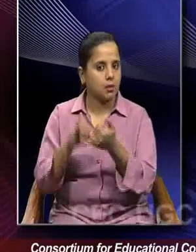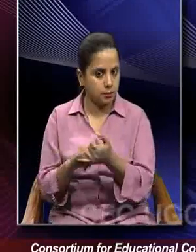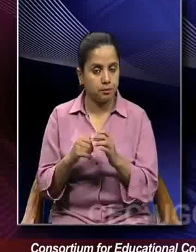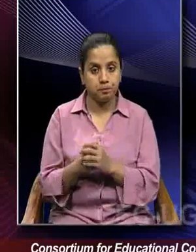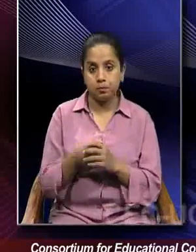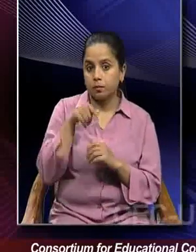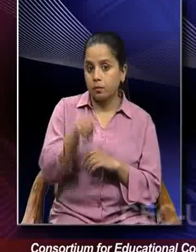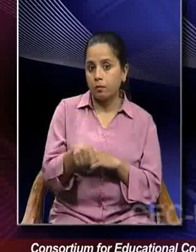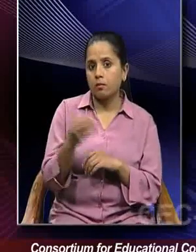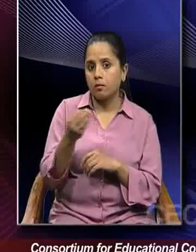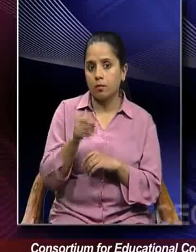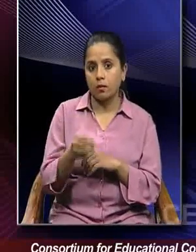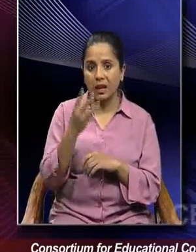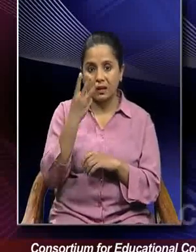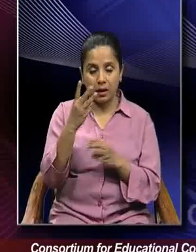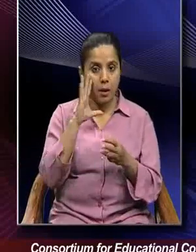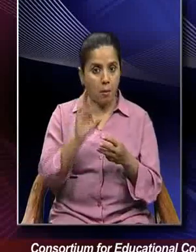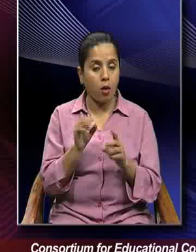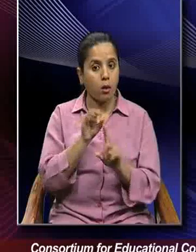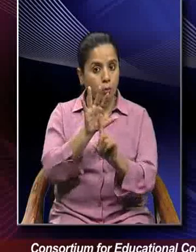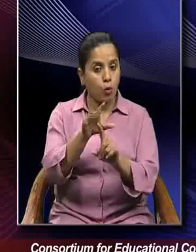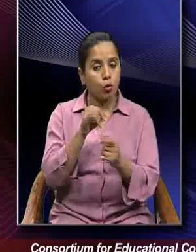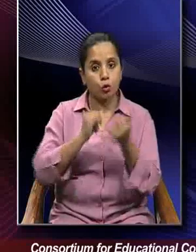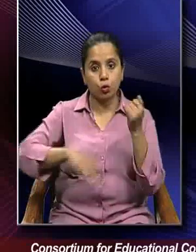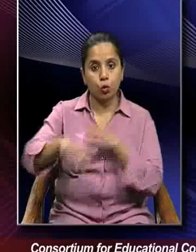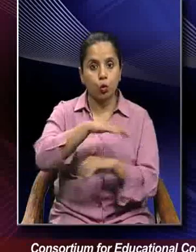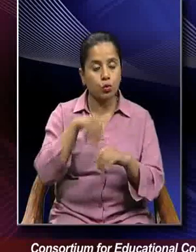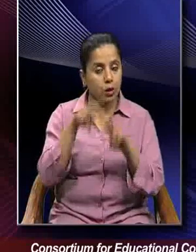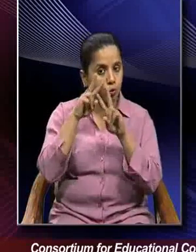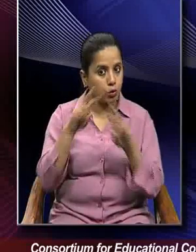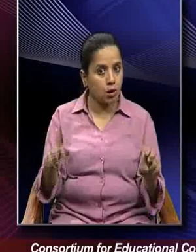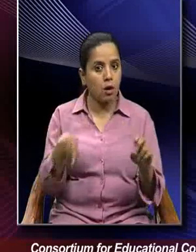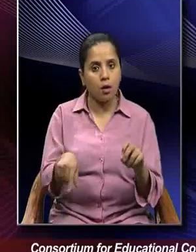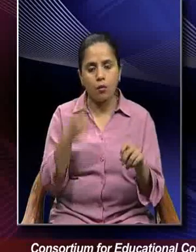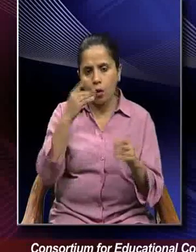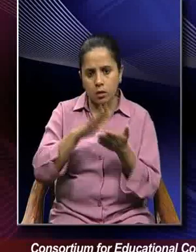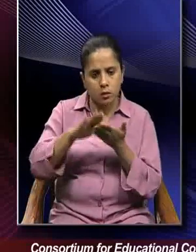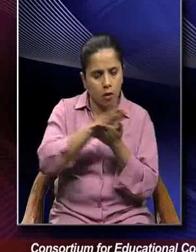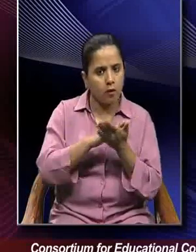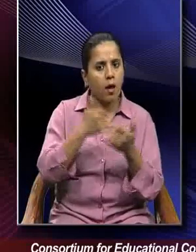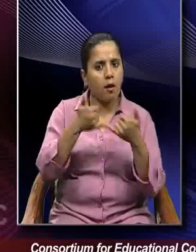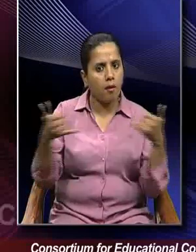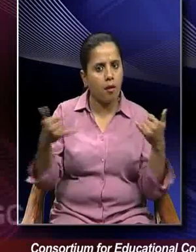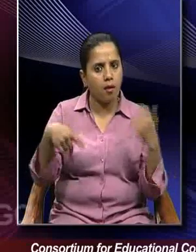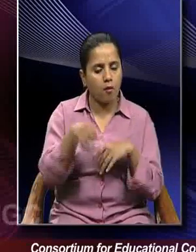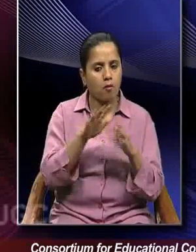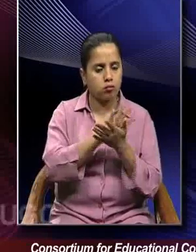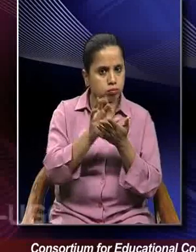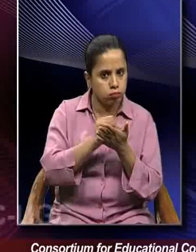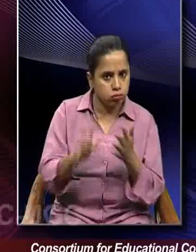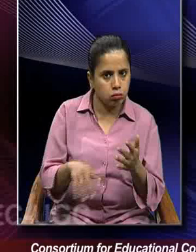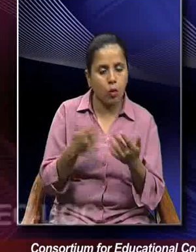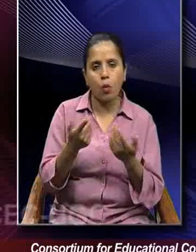This is one of the three major approaches to social research combating surface level distortions, multiple levels